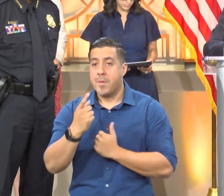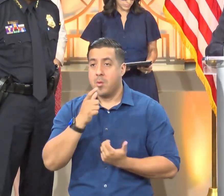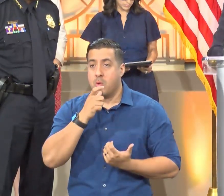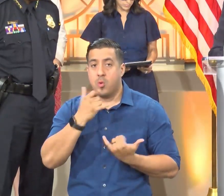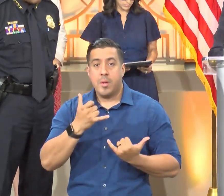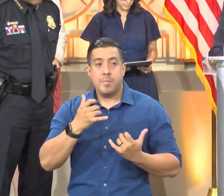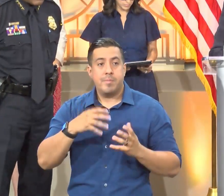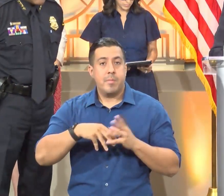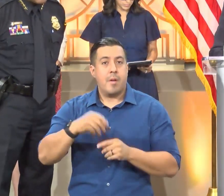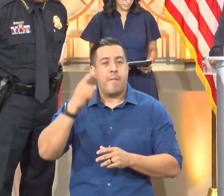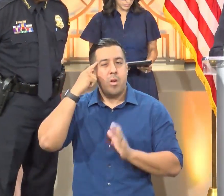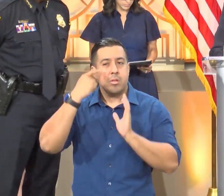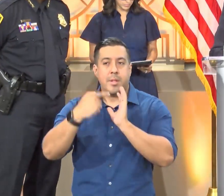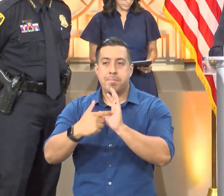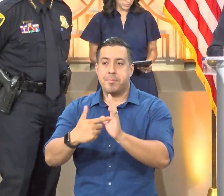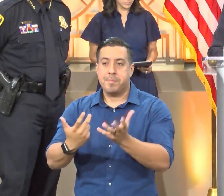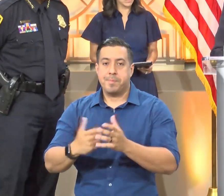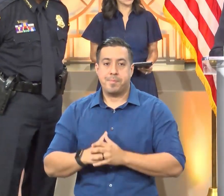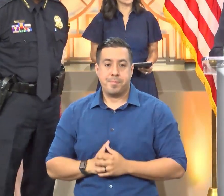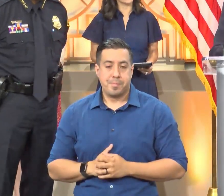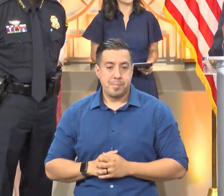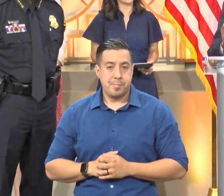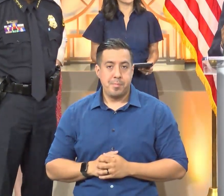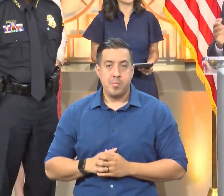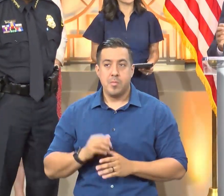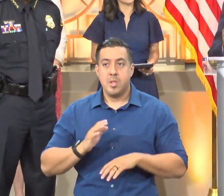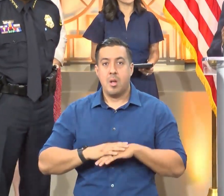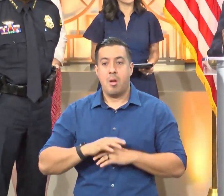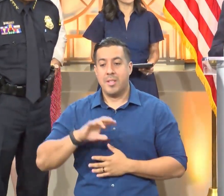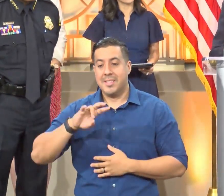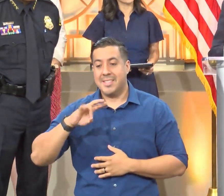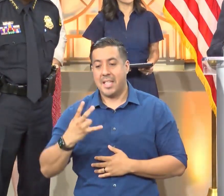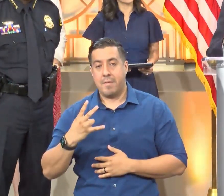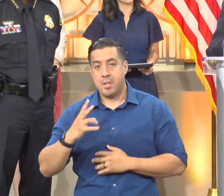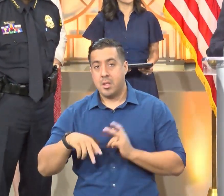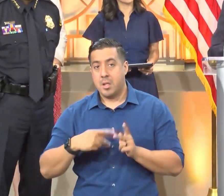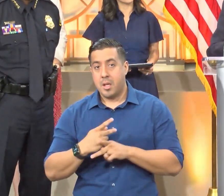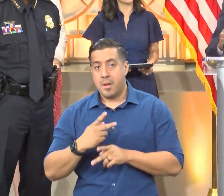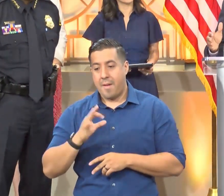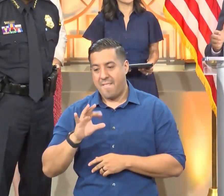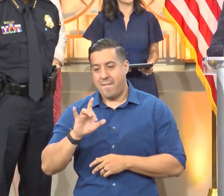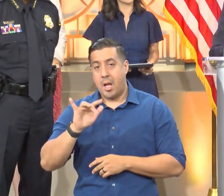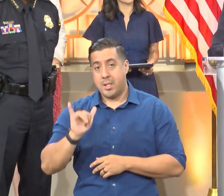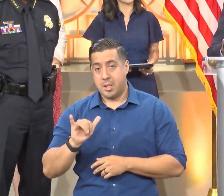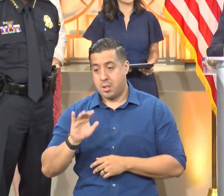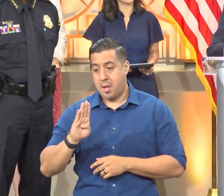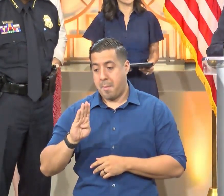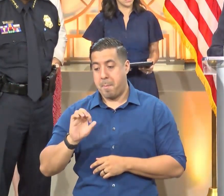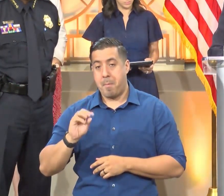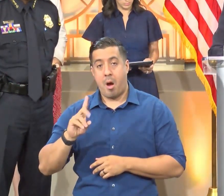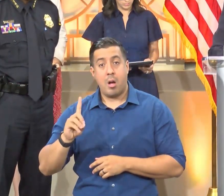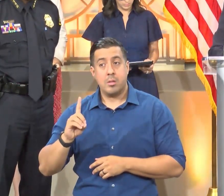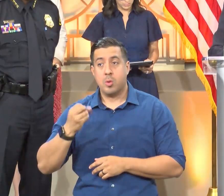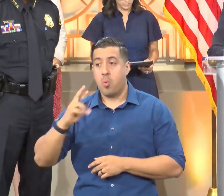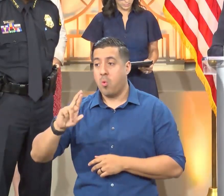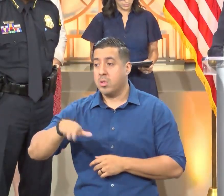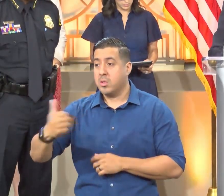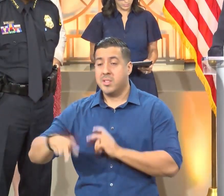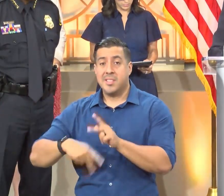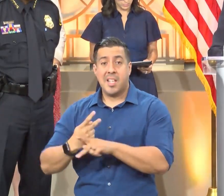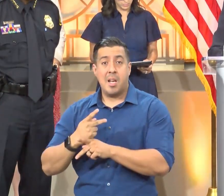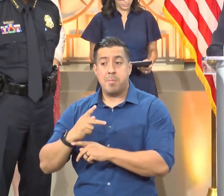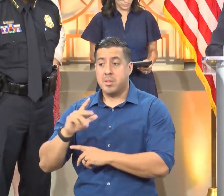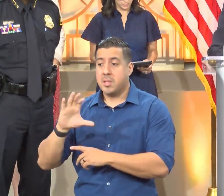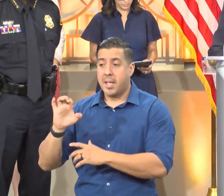is out, for example, on a 7th felony bond, whether it's in these cases or any cases, that